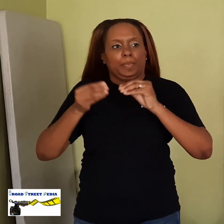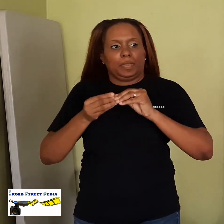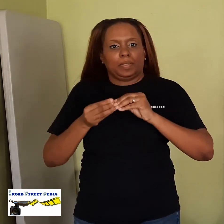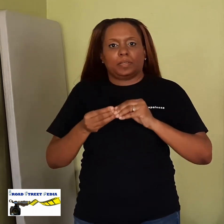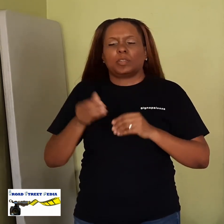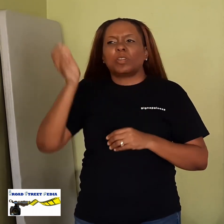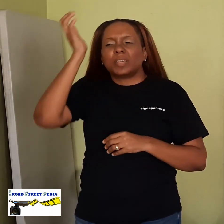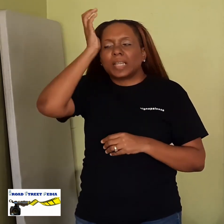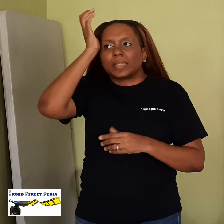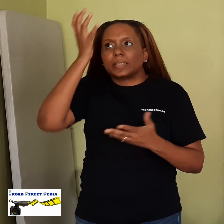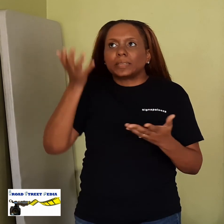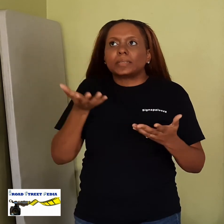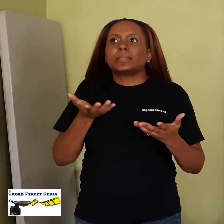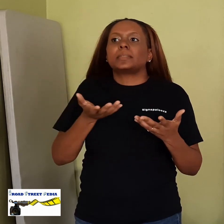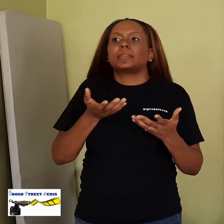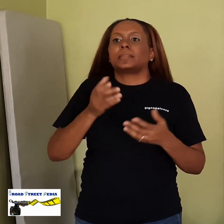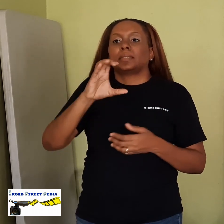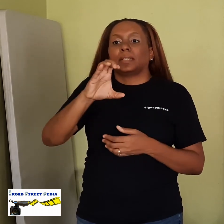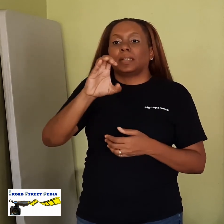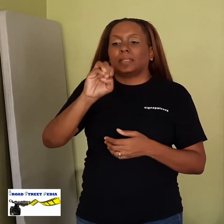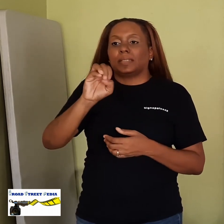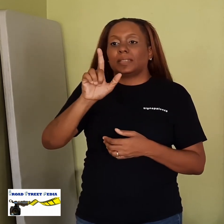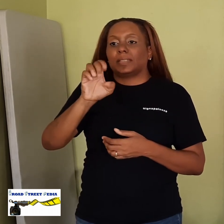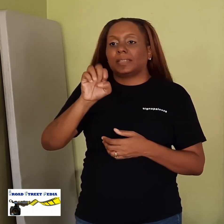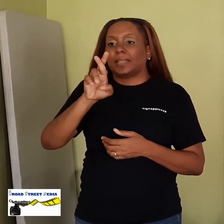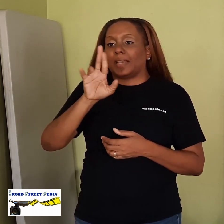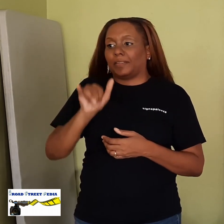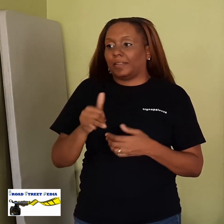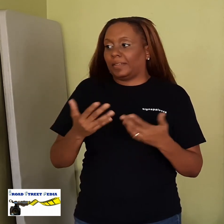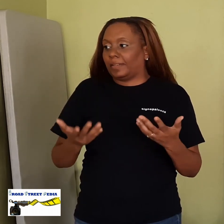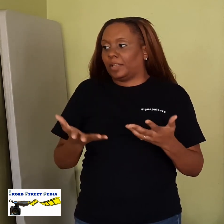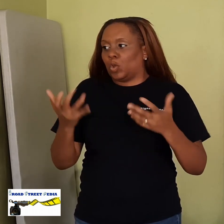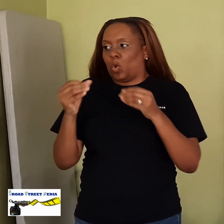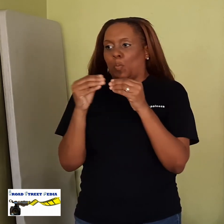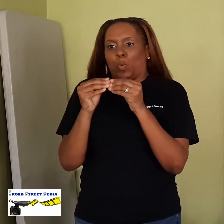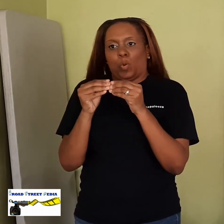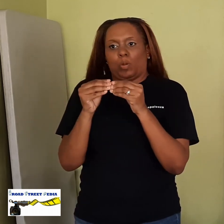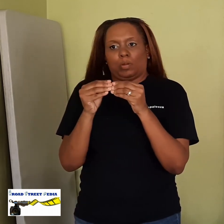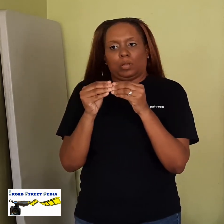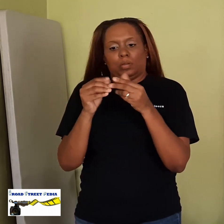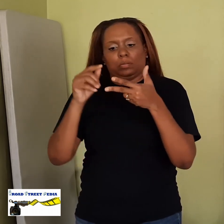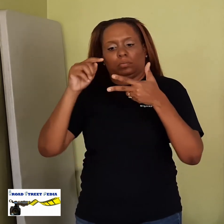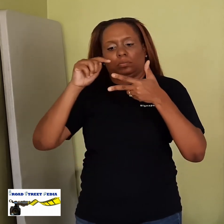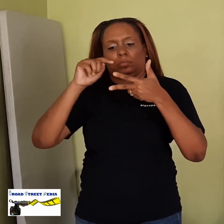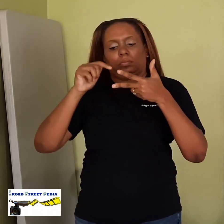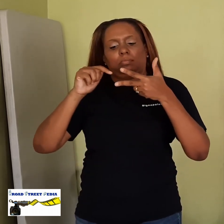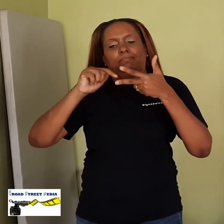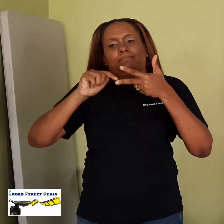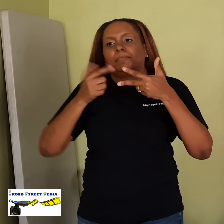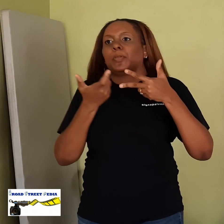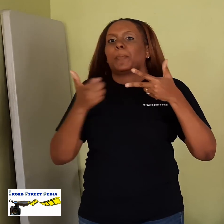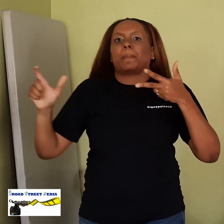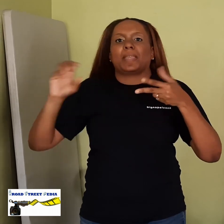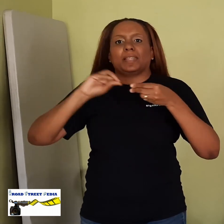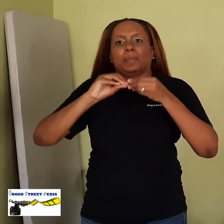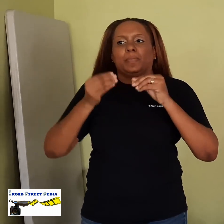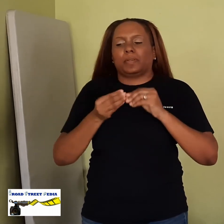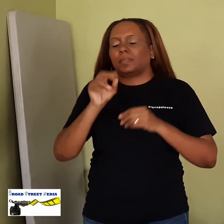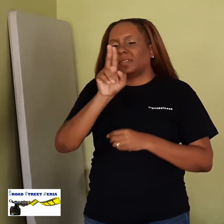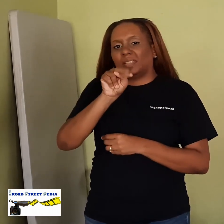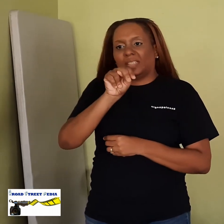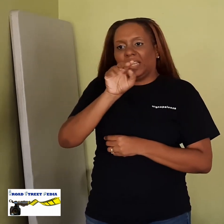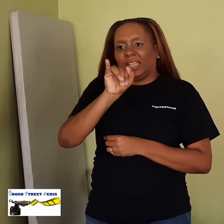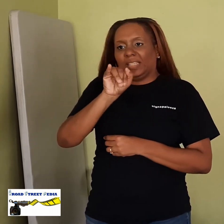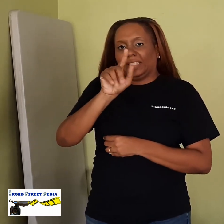your lettuce, you want them to have more leaves. So you give them the bigger number, which the nitrogen will be the bigger